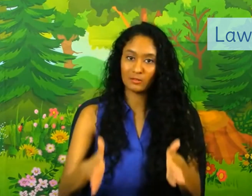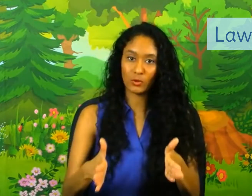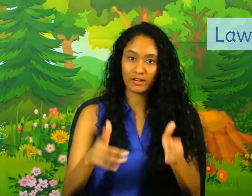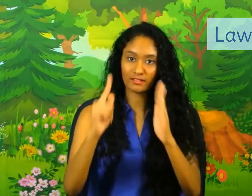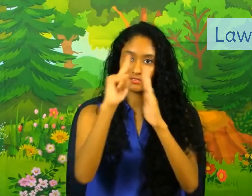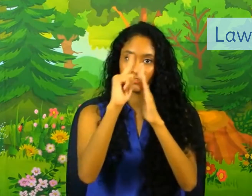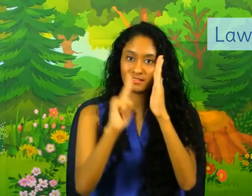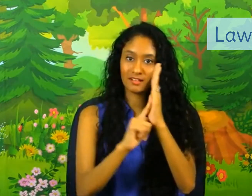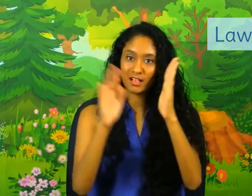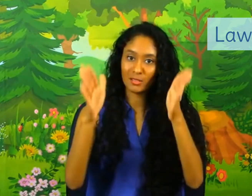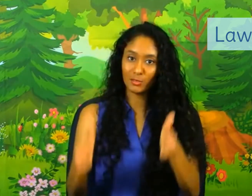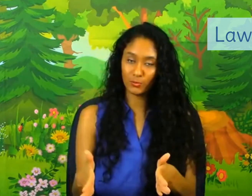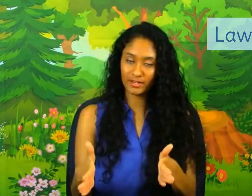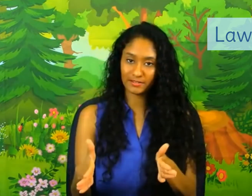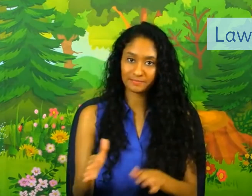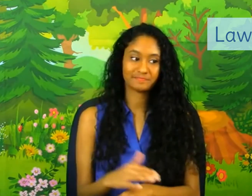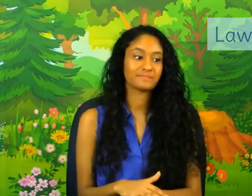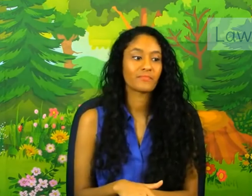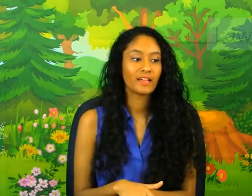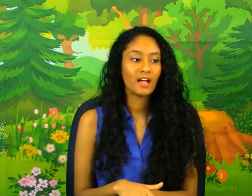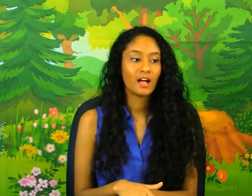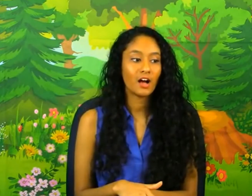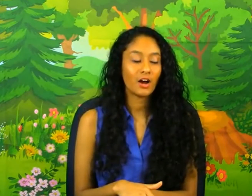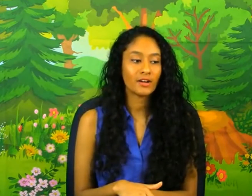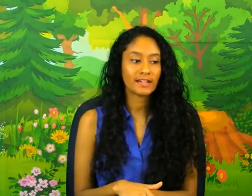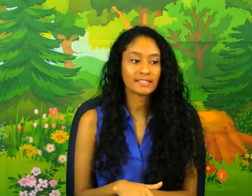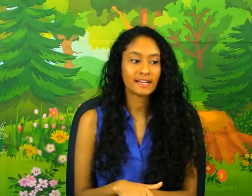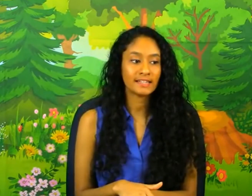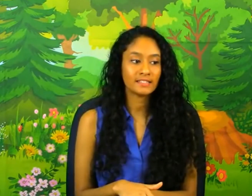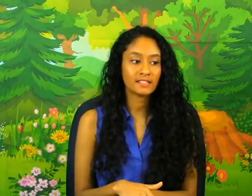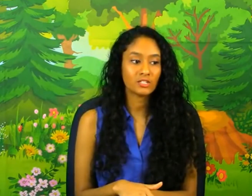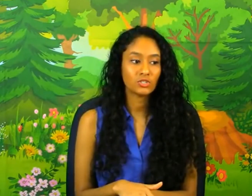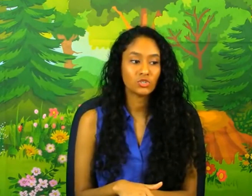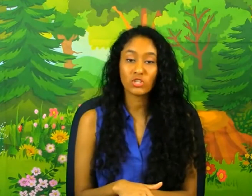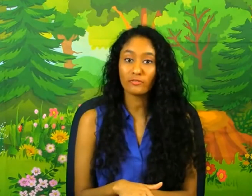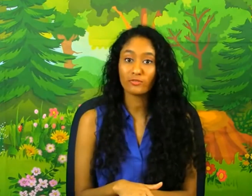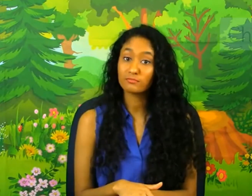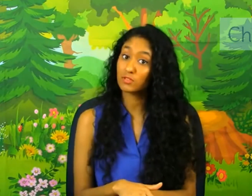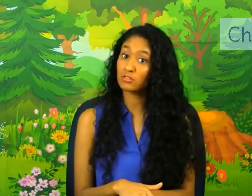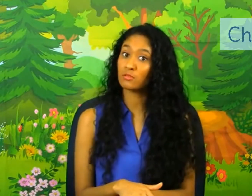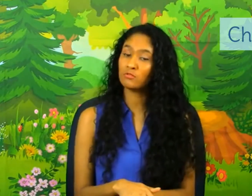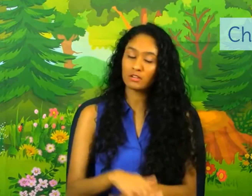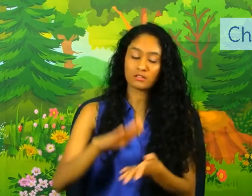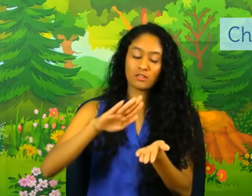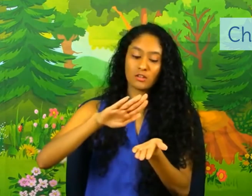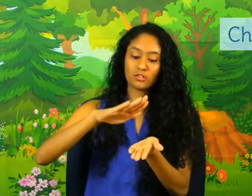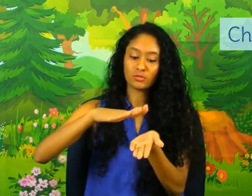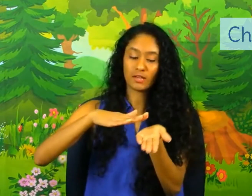Lawyer, lawyer. Our next sign is chef, so someone who cooks. So we take one